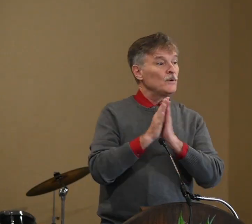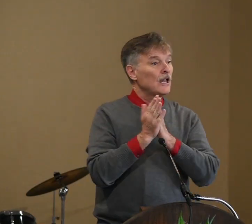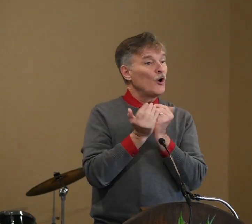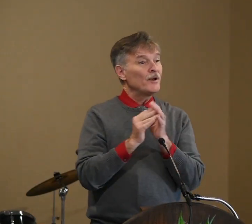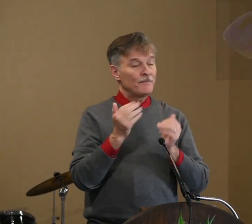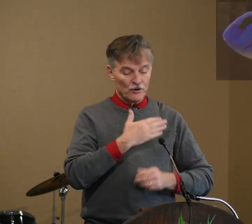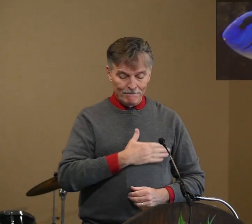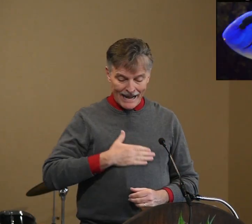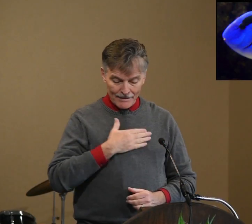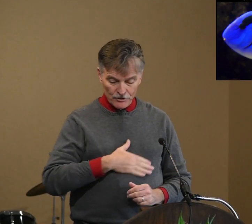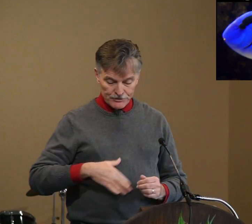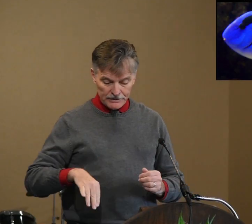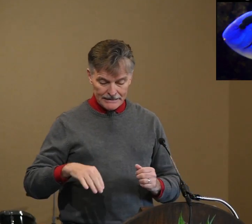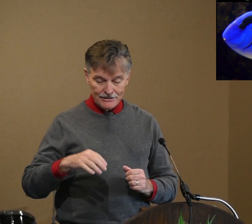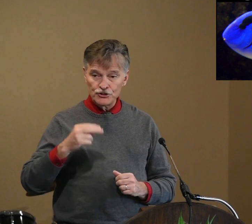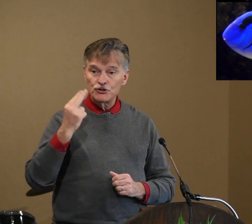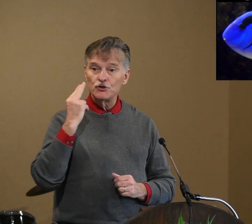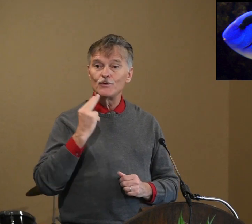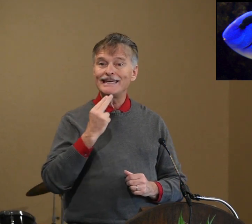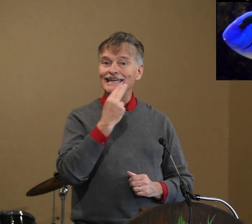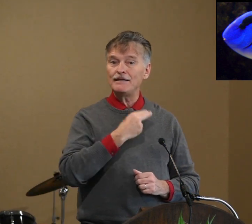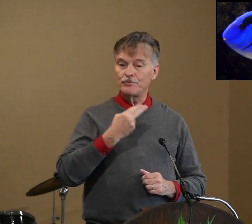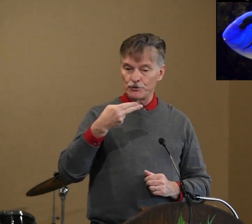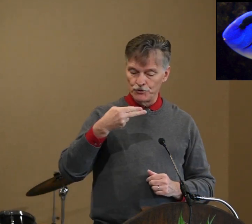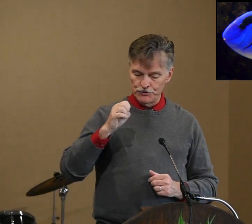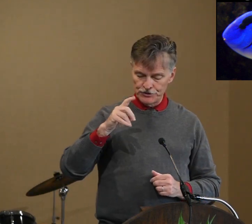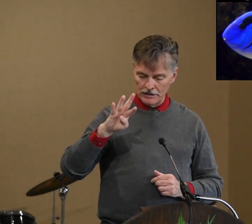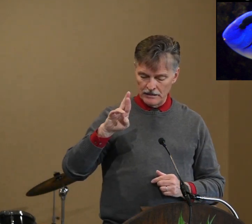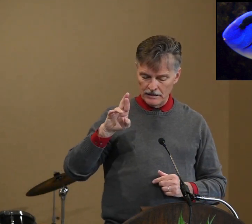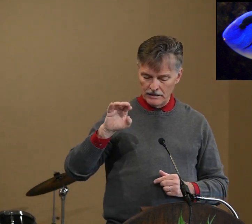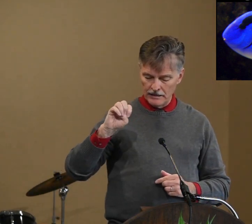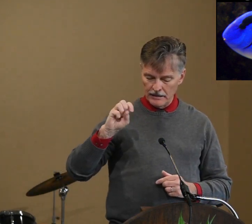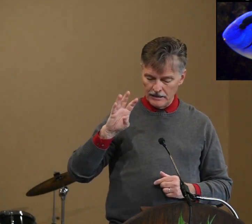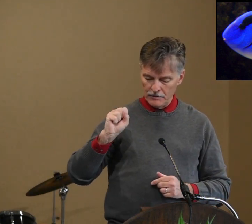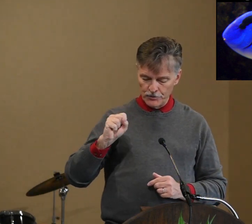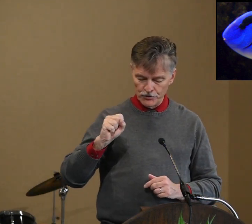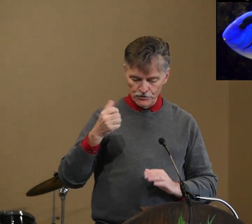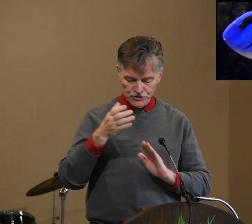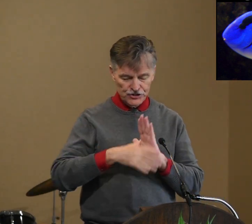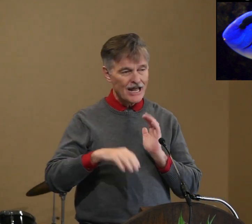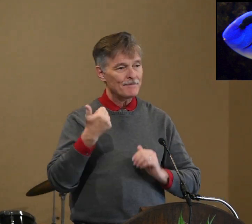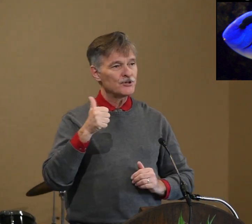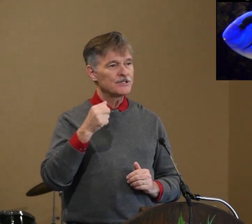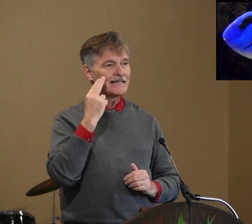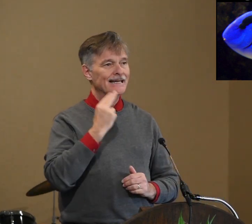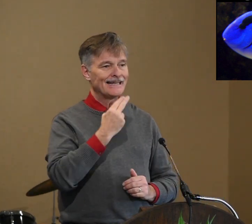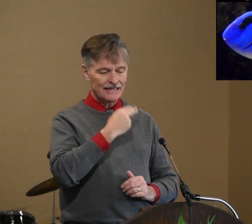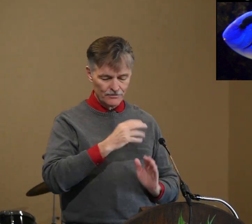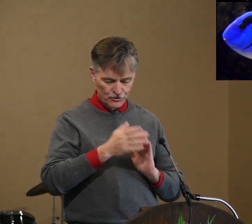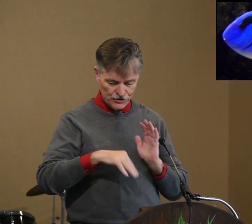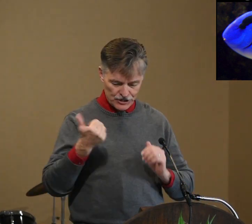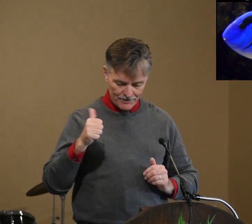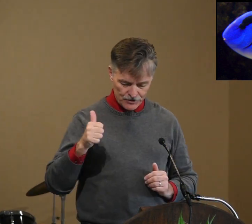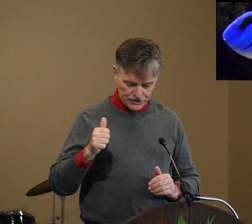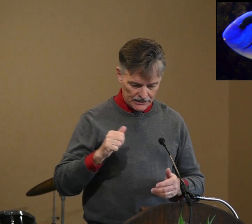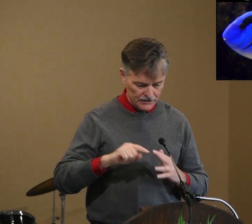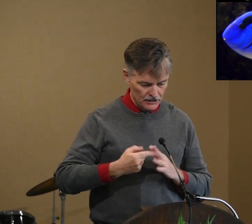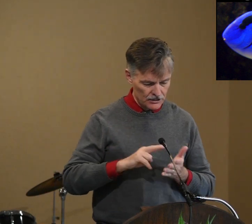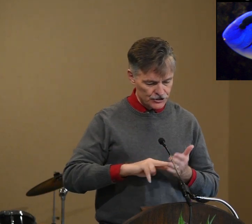you will, open up your Bibles, please, to Hebrews. Hebrews chapter 10. Hebrews chapter 10,